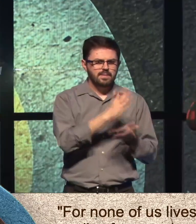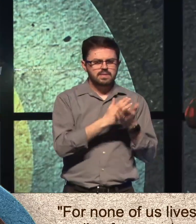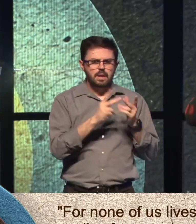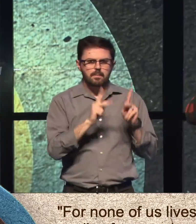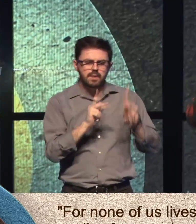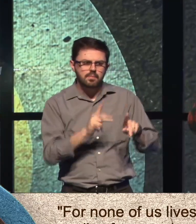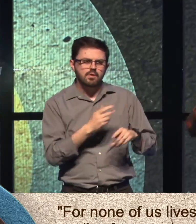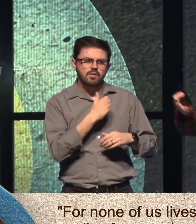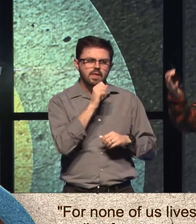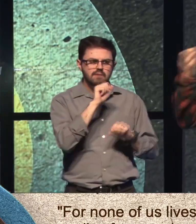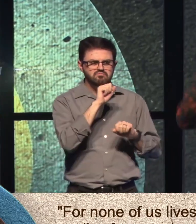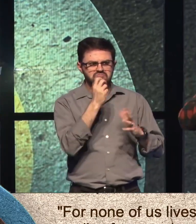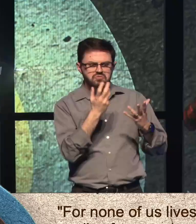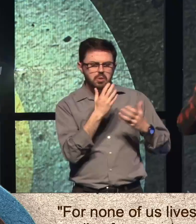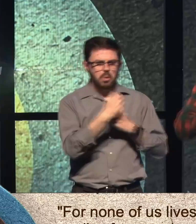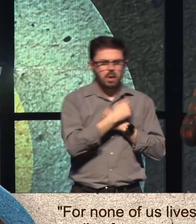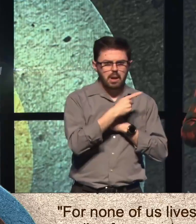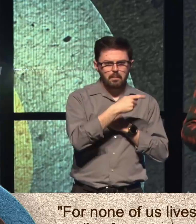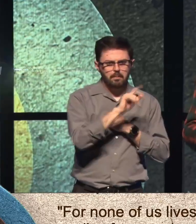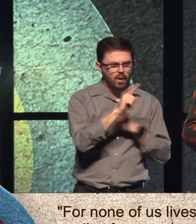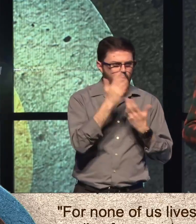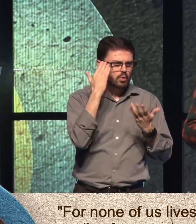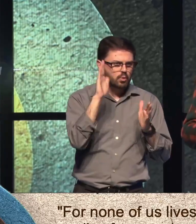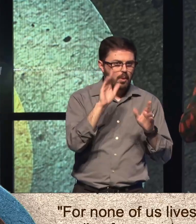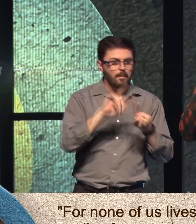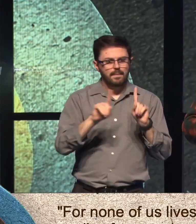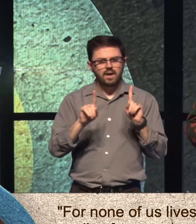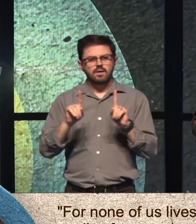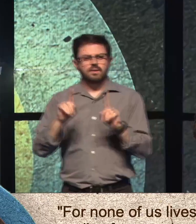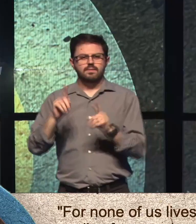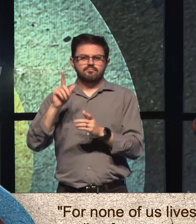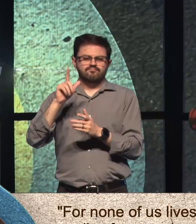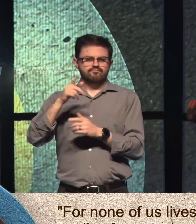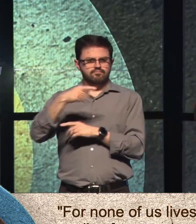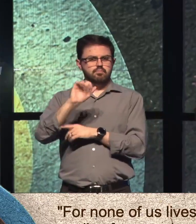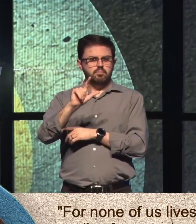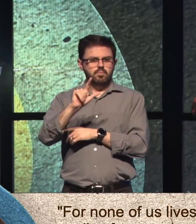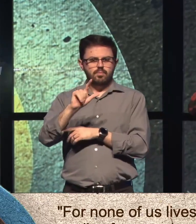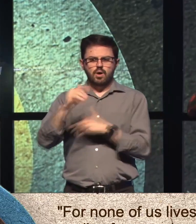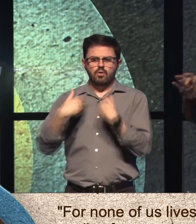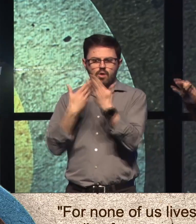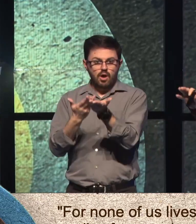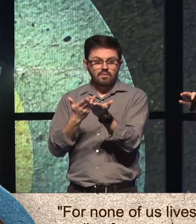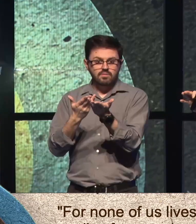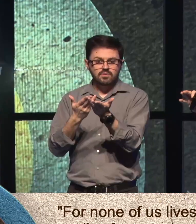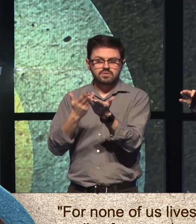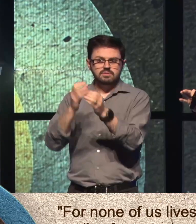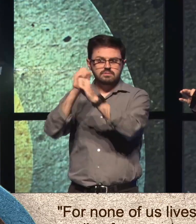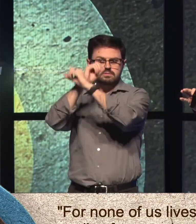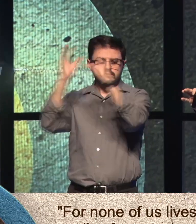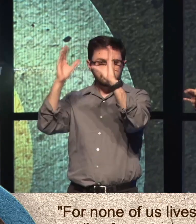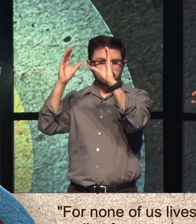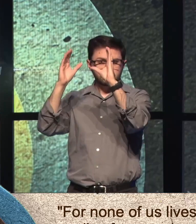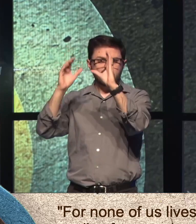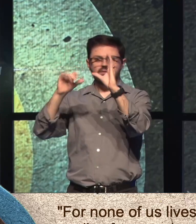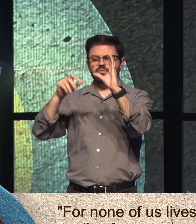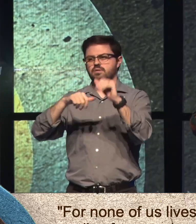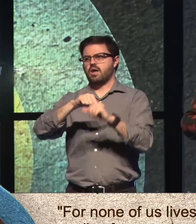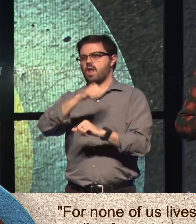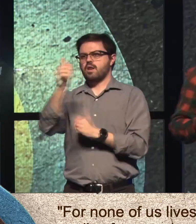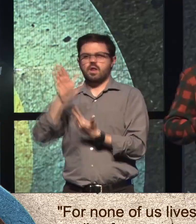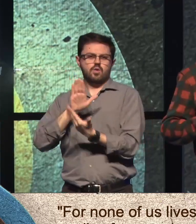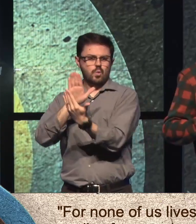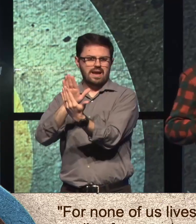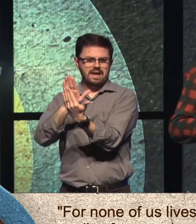say Paul offers us a vision for an alternative choice. Not to live